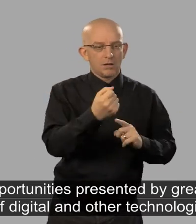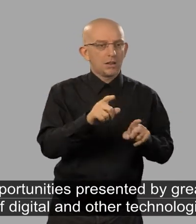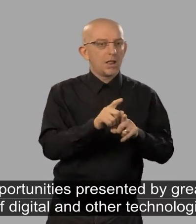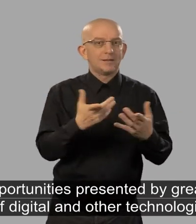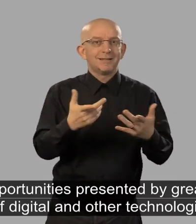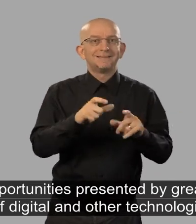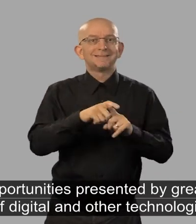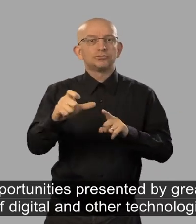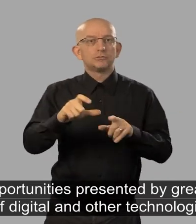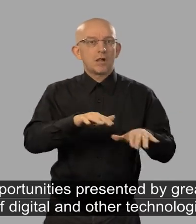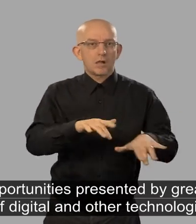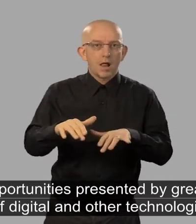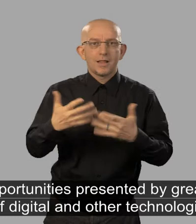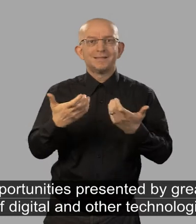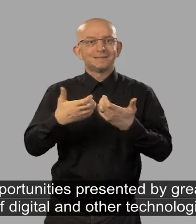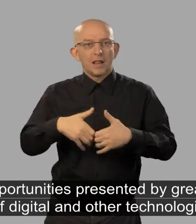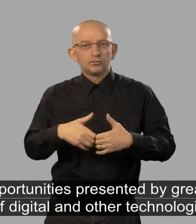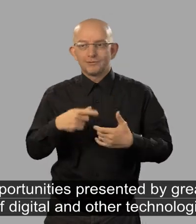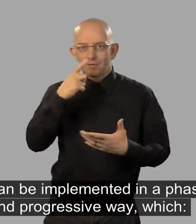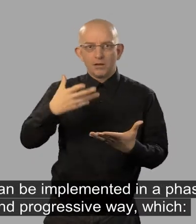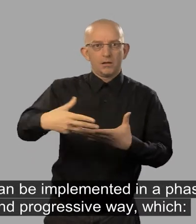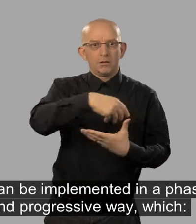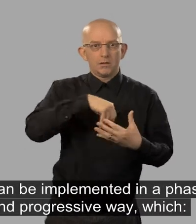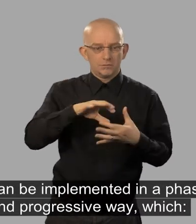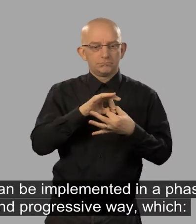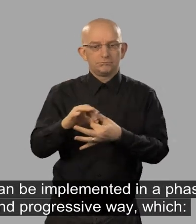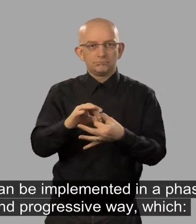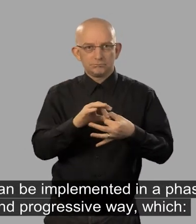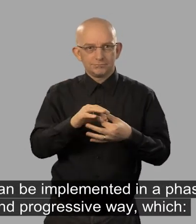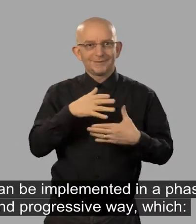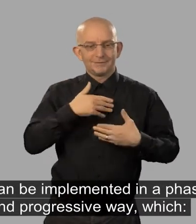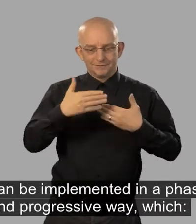technologies and can be implemented in a phased and progressive way which